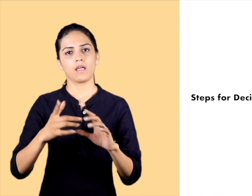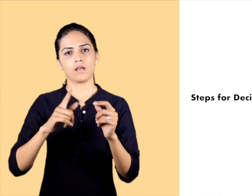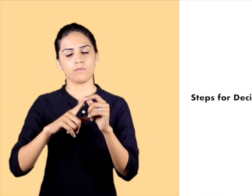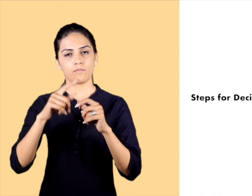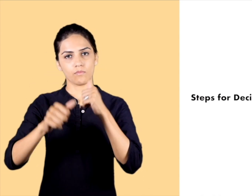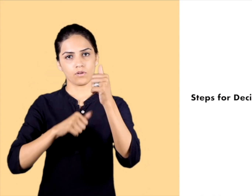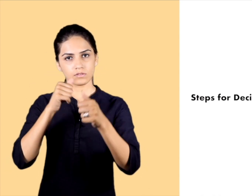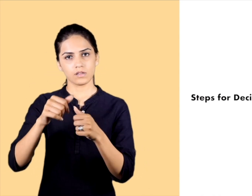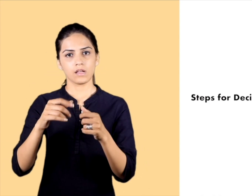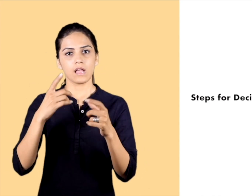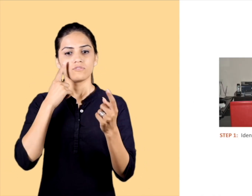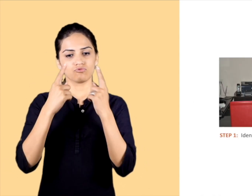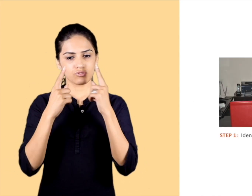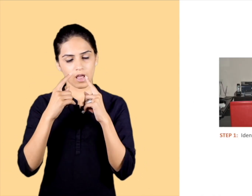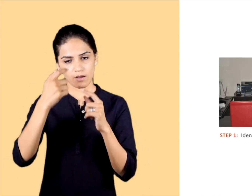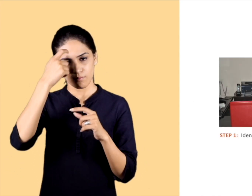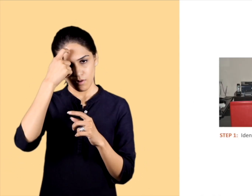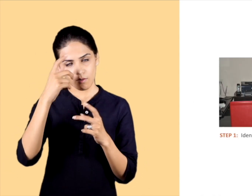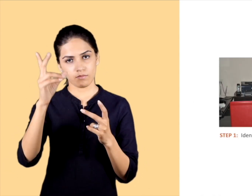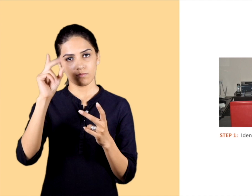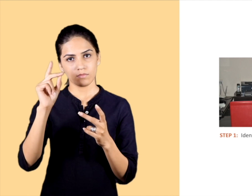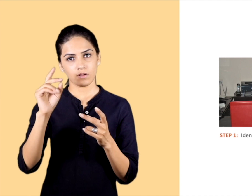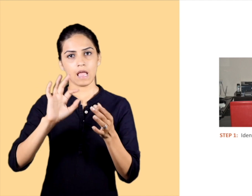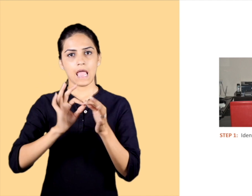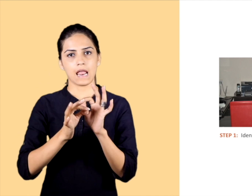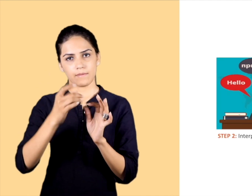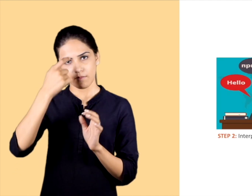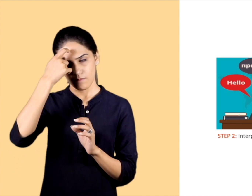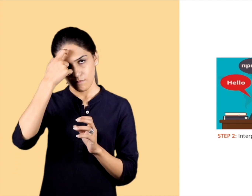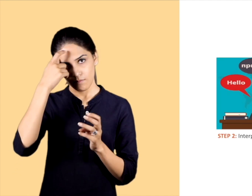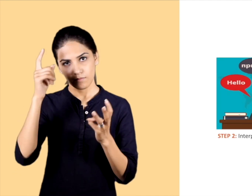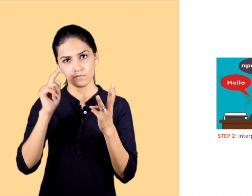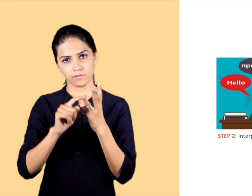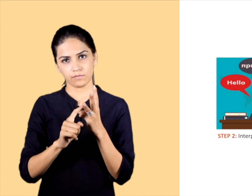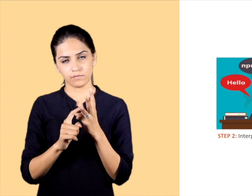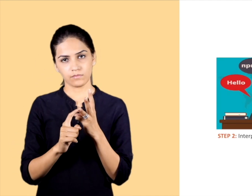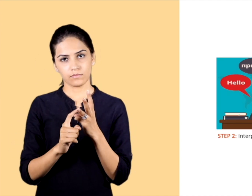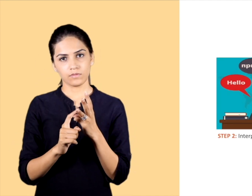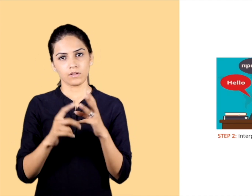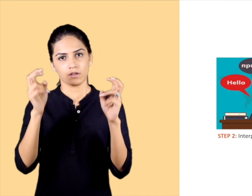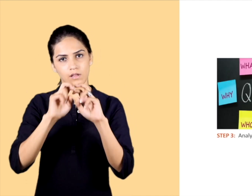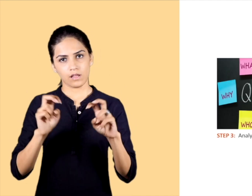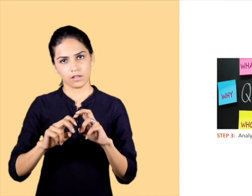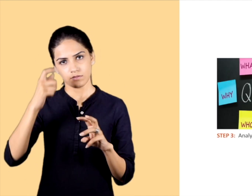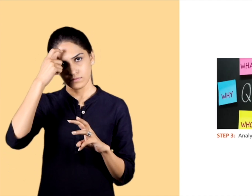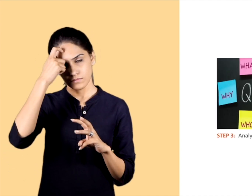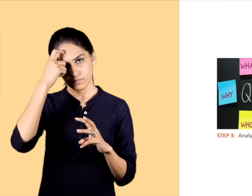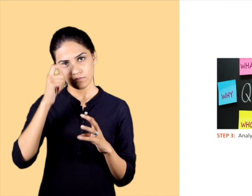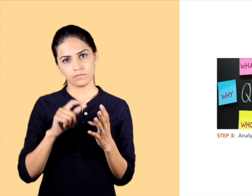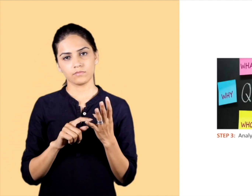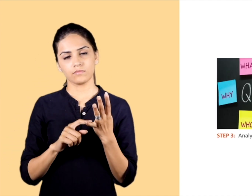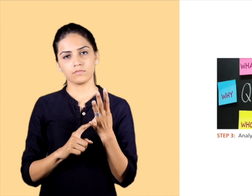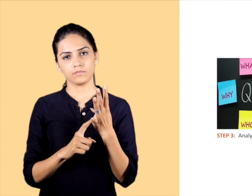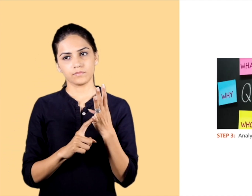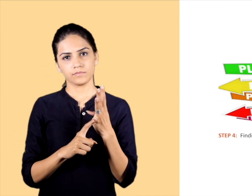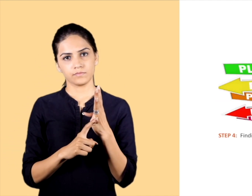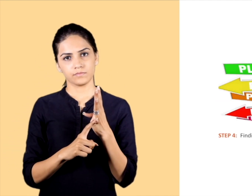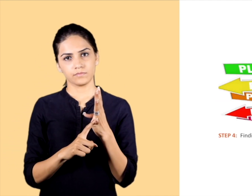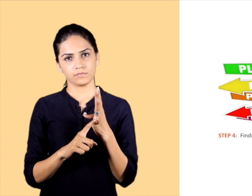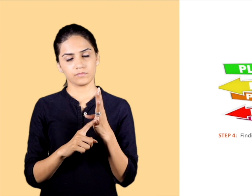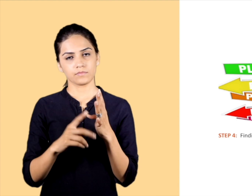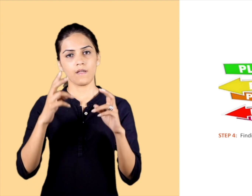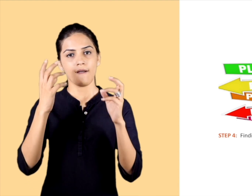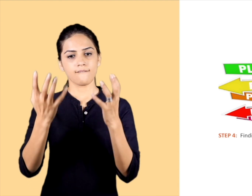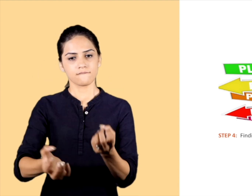process. Number 1. Identifying the problem, interpreting the problem, analyzing the problem,